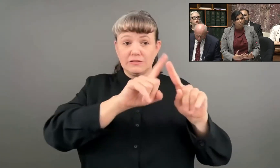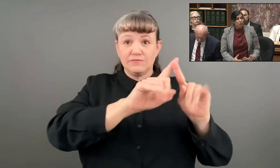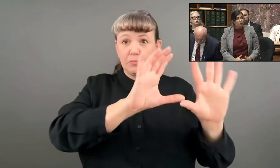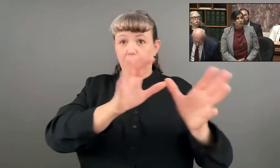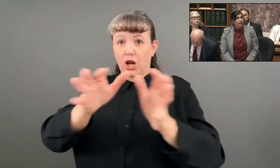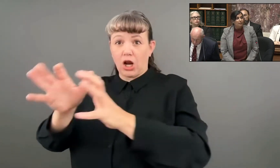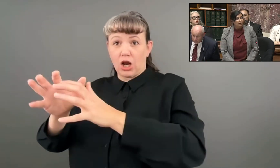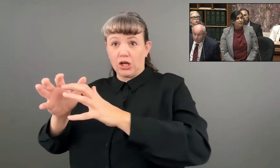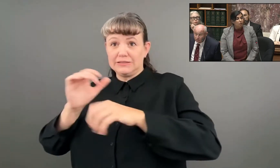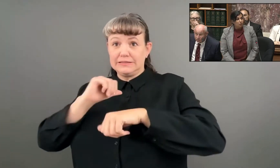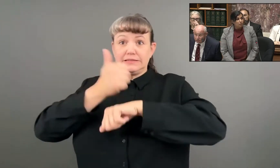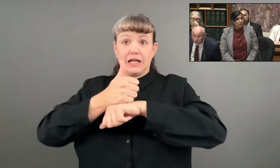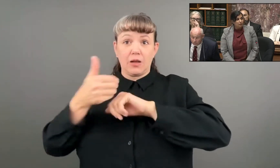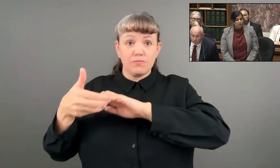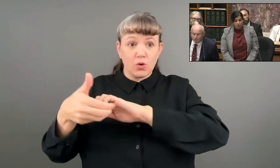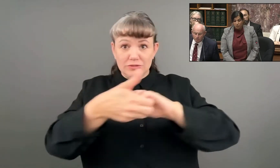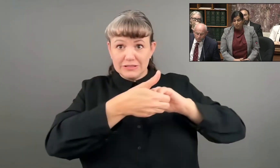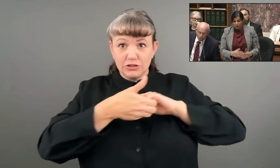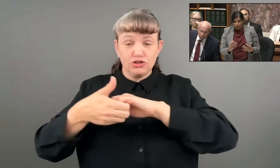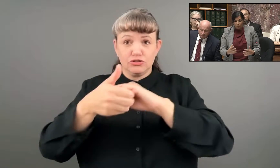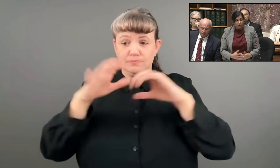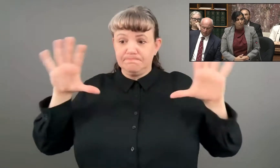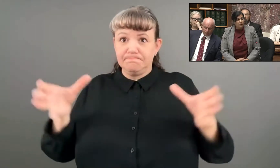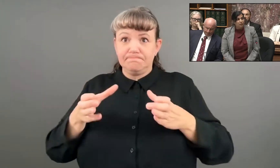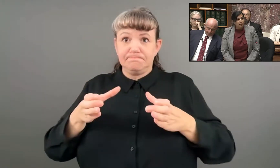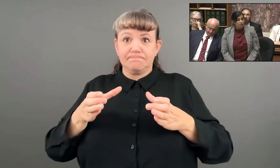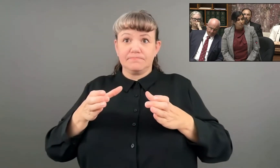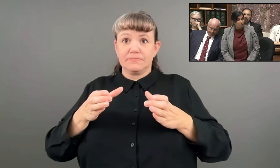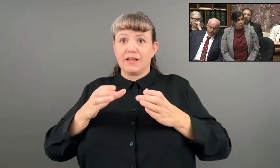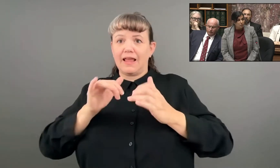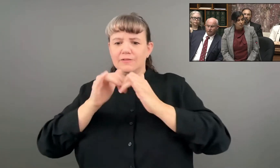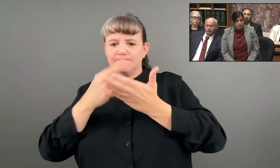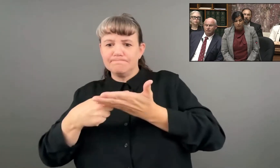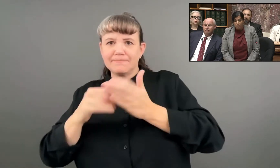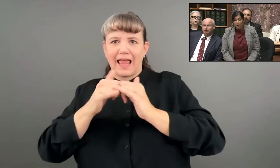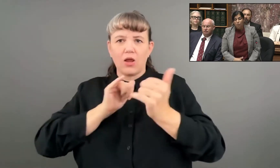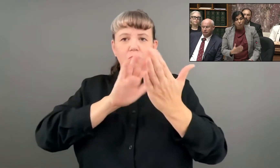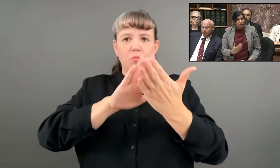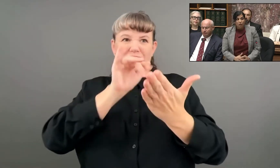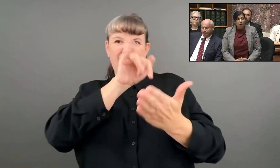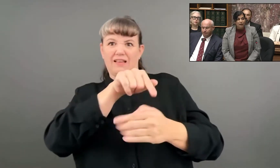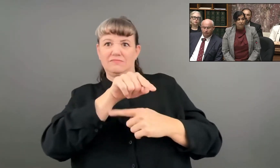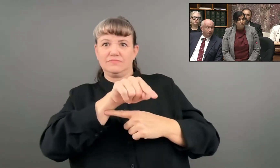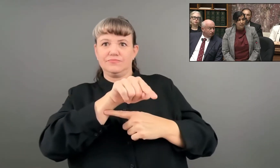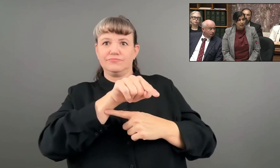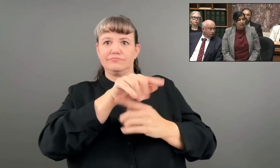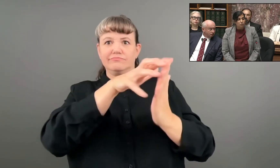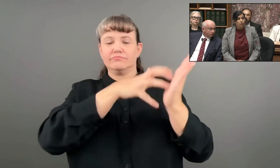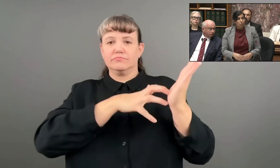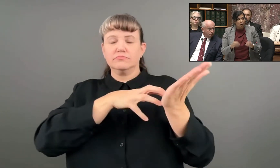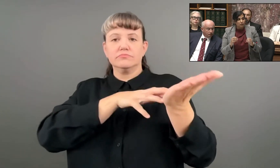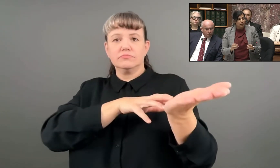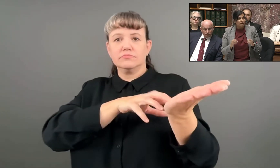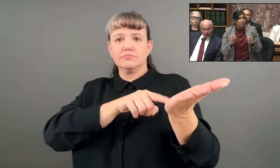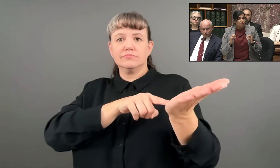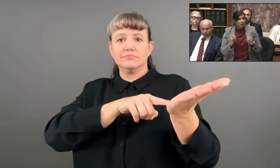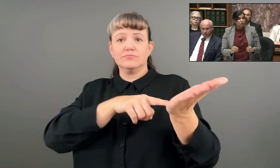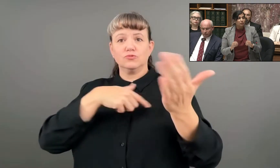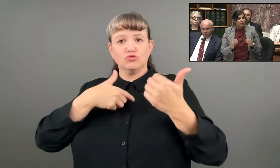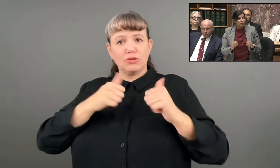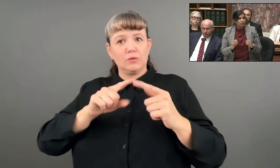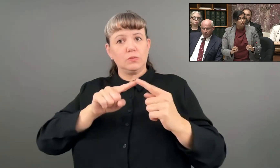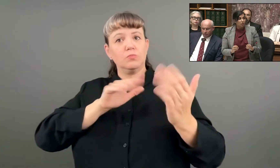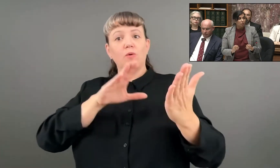we can approach this Court of Appeal decision, or the Court of Appeal, and approach an appeal. We're working hard every day because we want